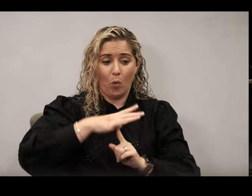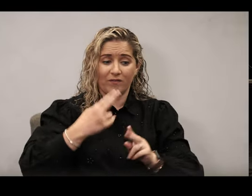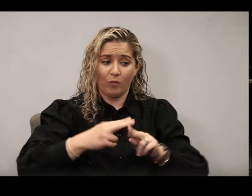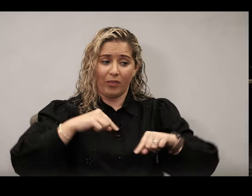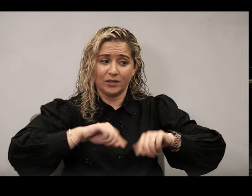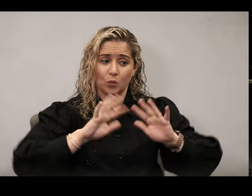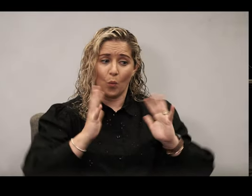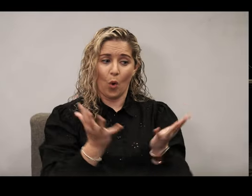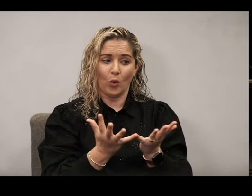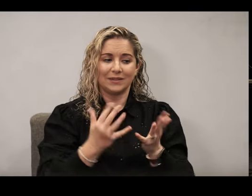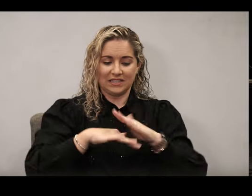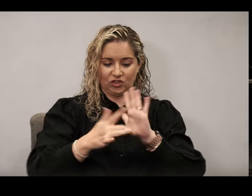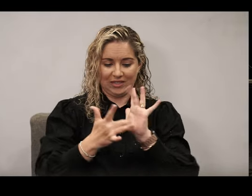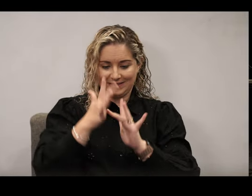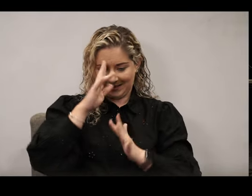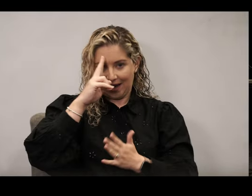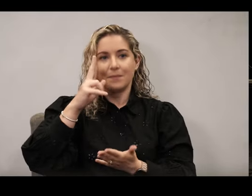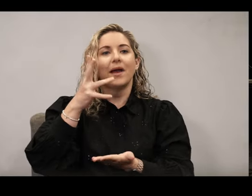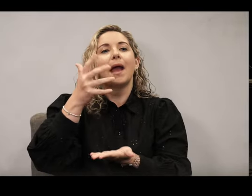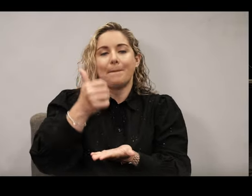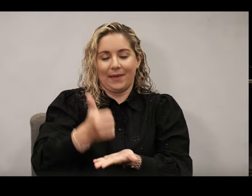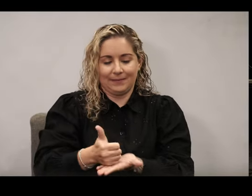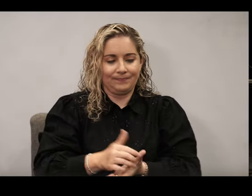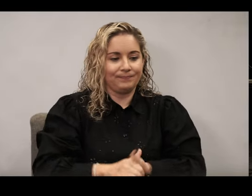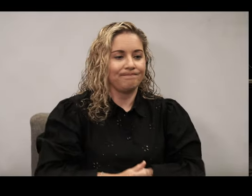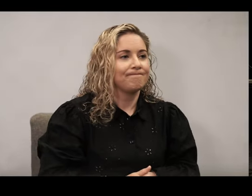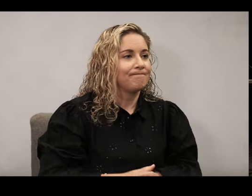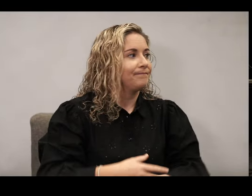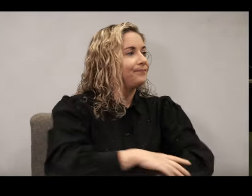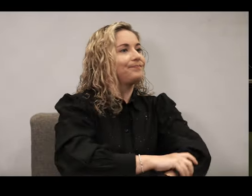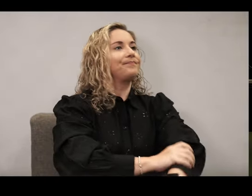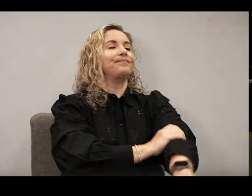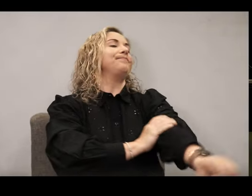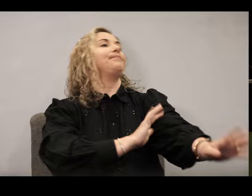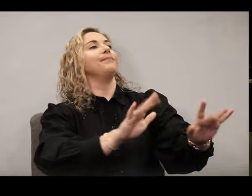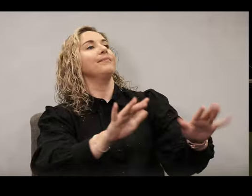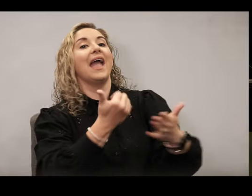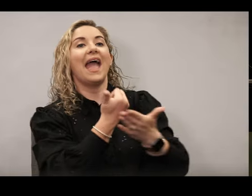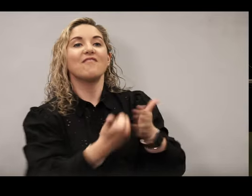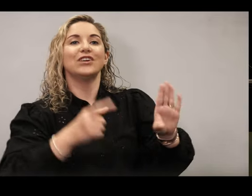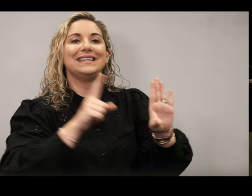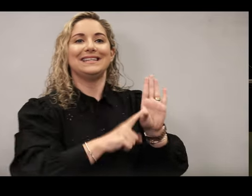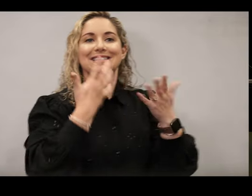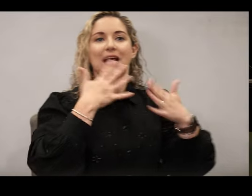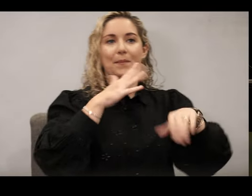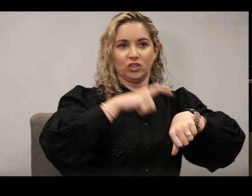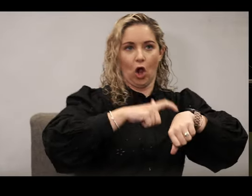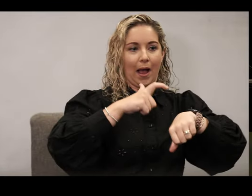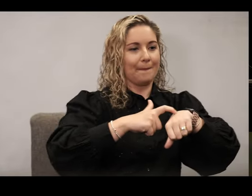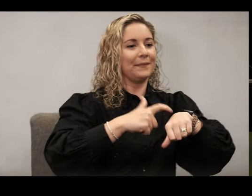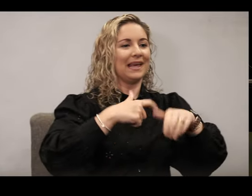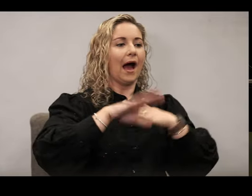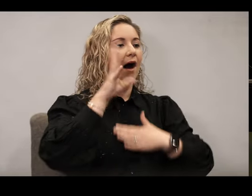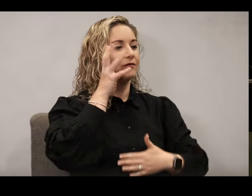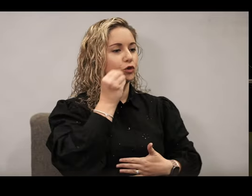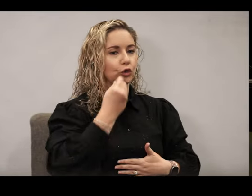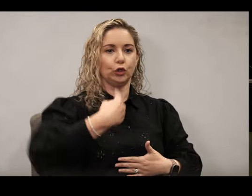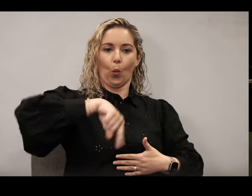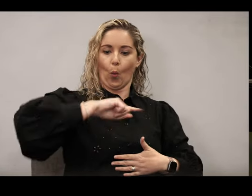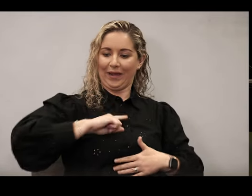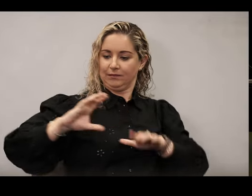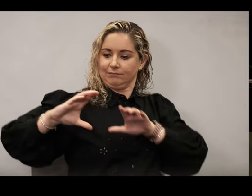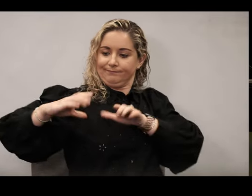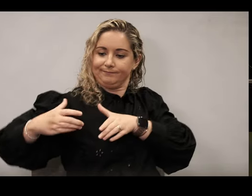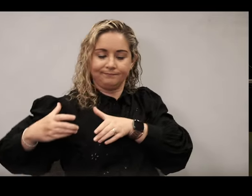name. Amen. Each year at Summerfest, in the afternoons, a bunch of us go door knocking around the coast. And